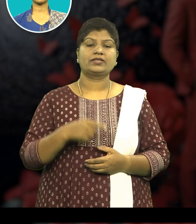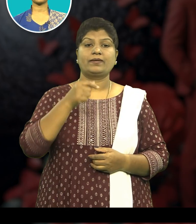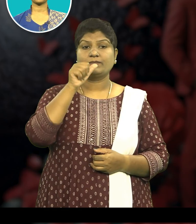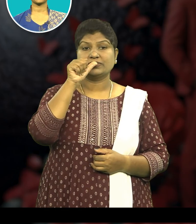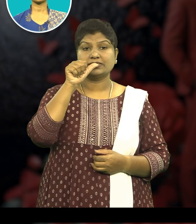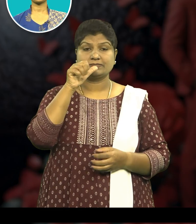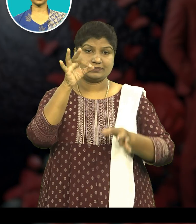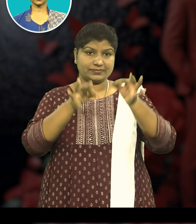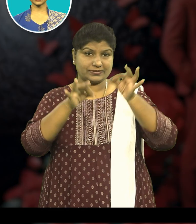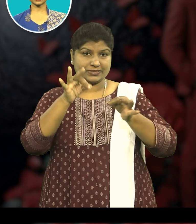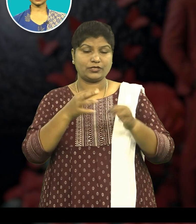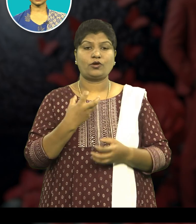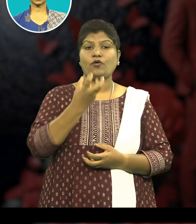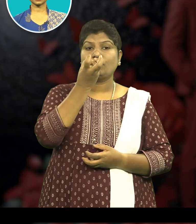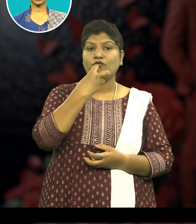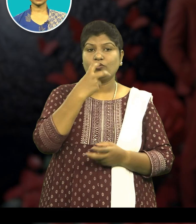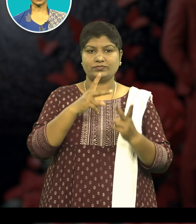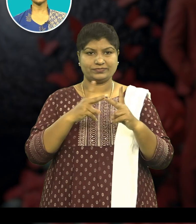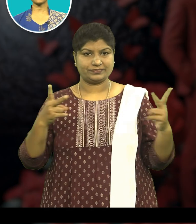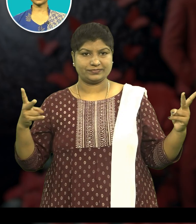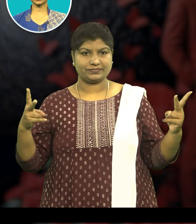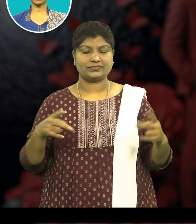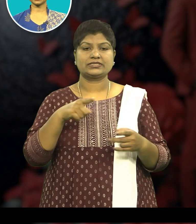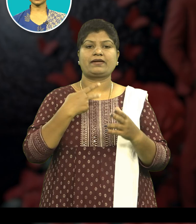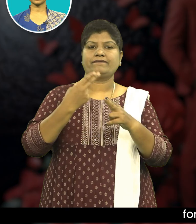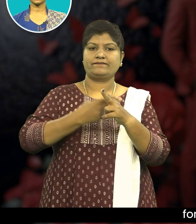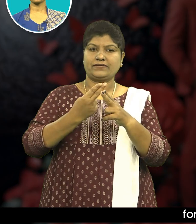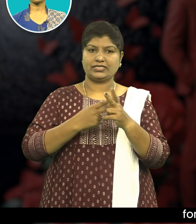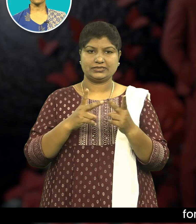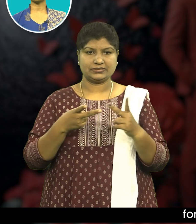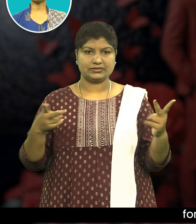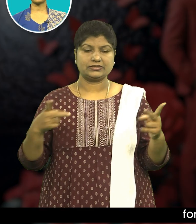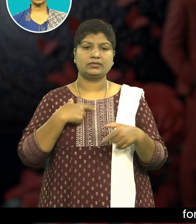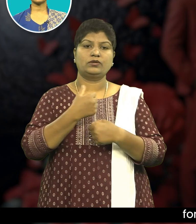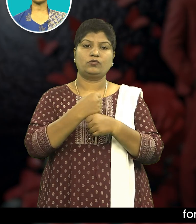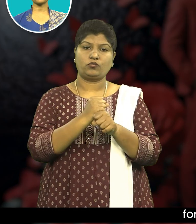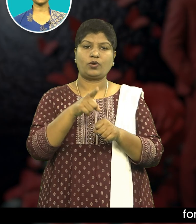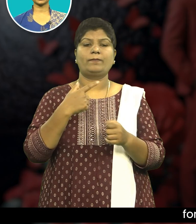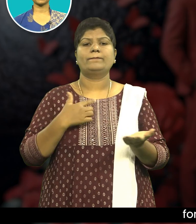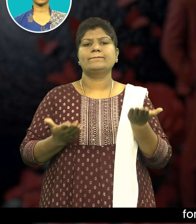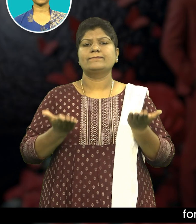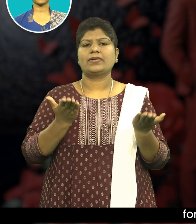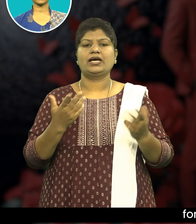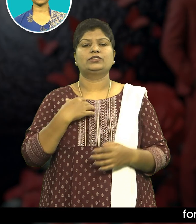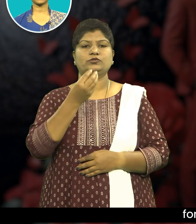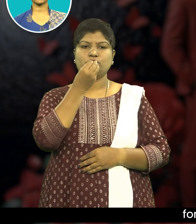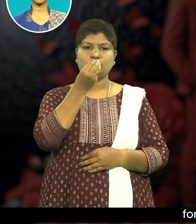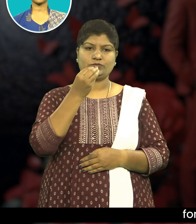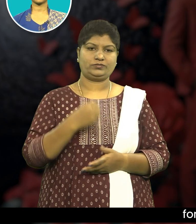milk, fruits and vegetables form a balanced food.